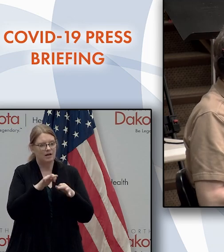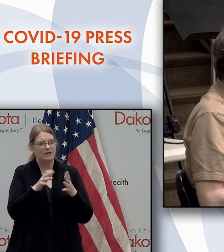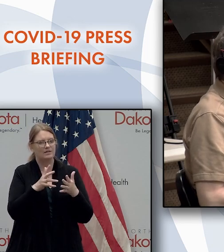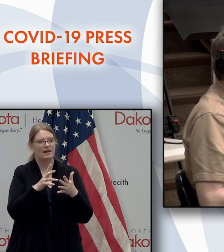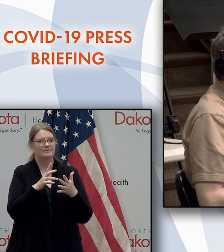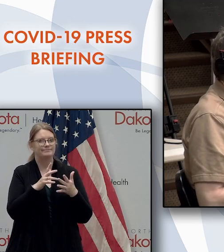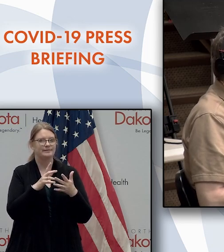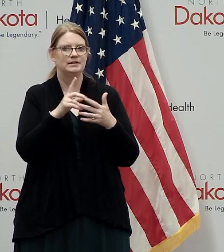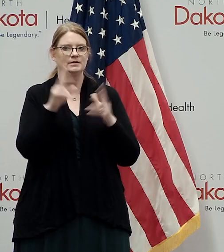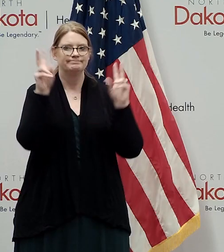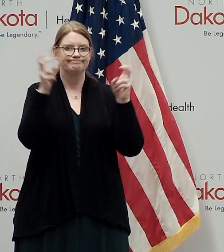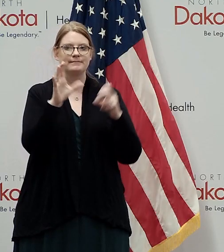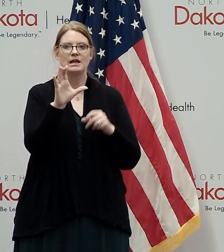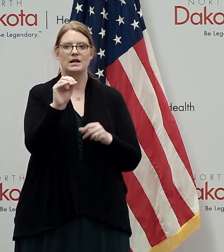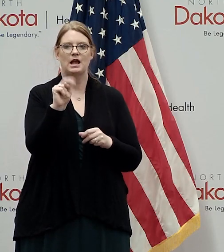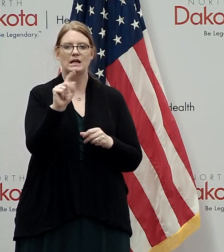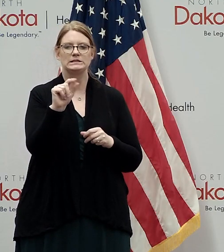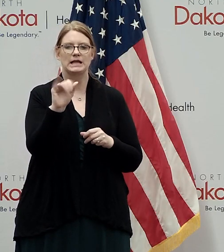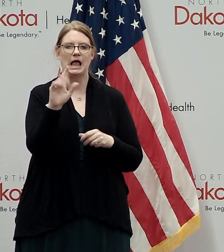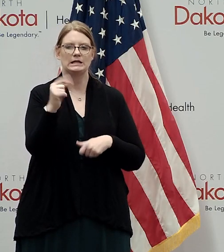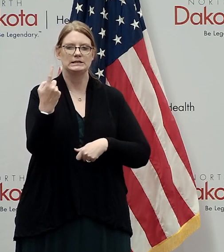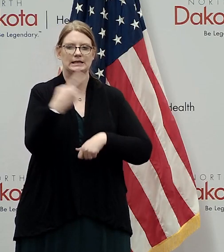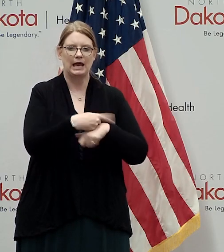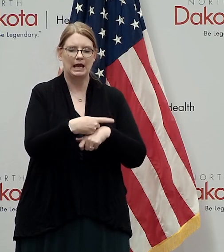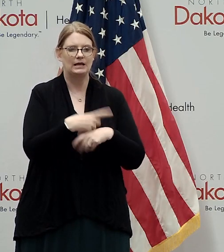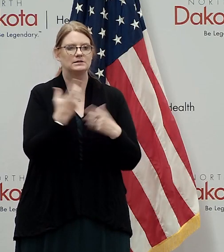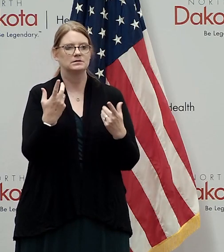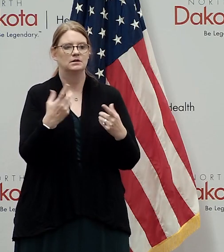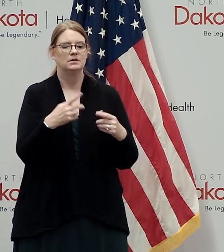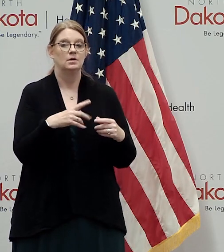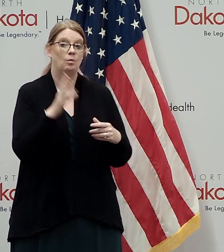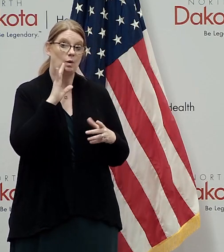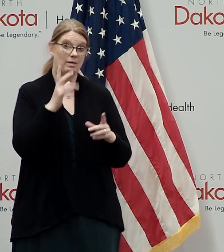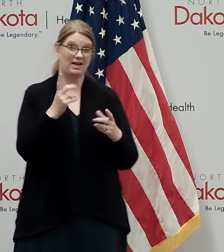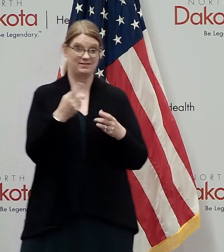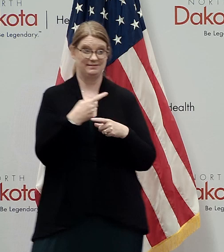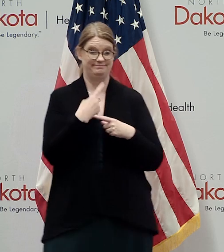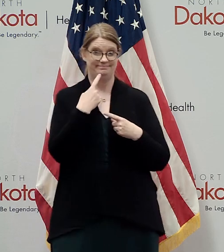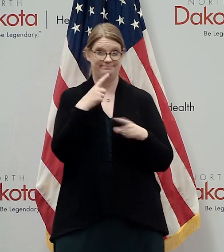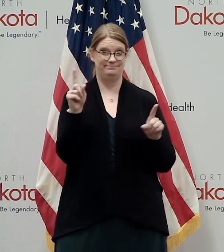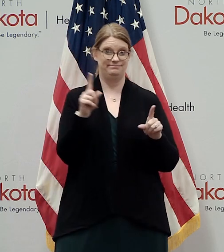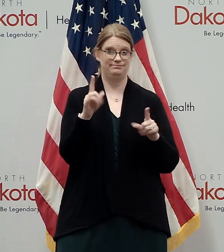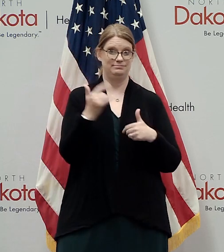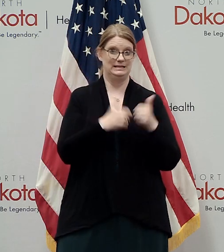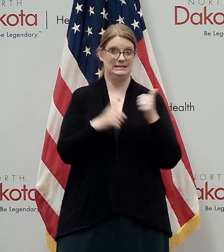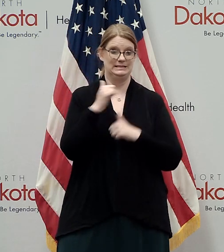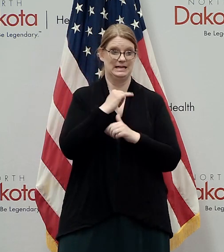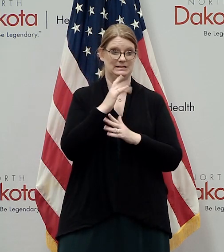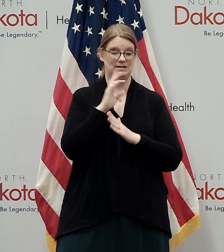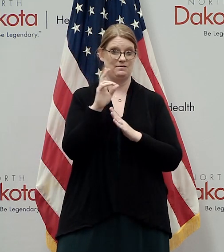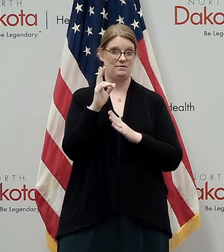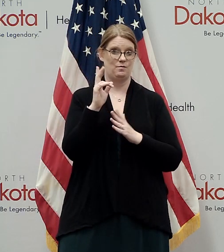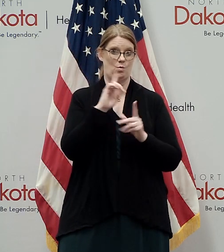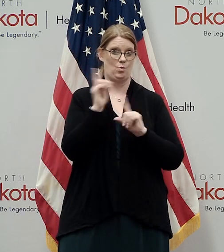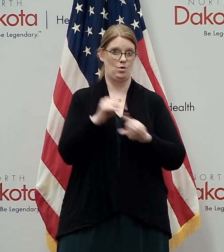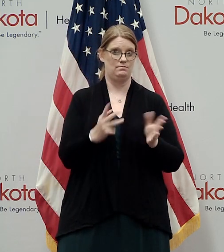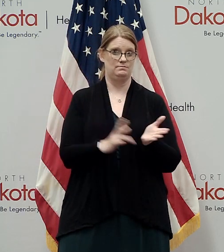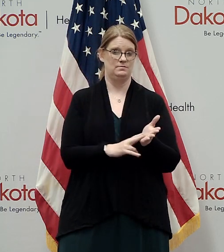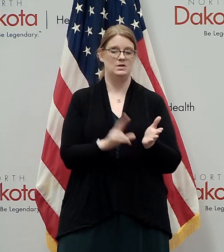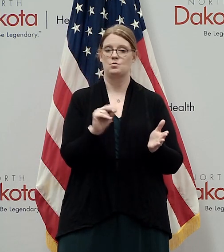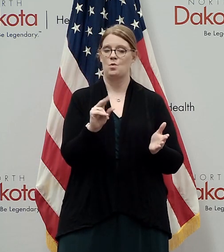do you think? We won't have to issue an executive order relative to the hours, because again,